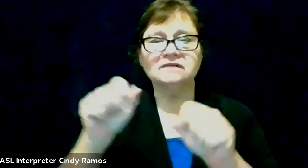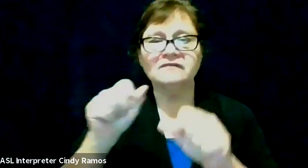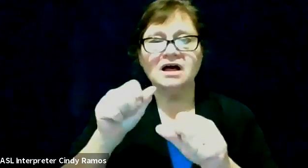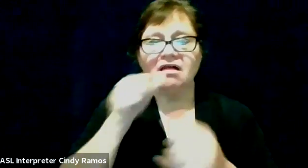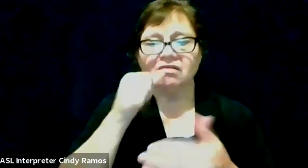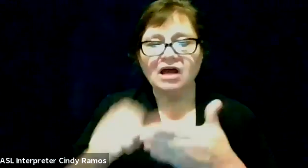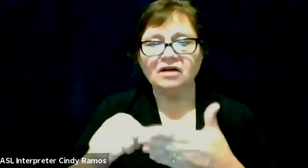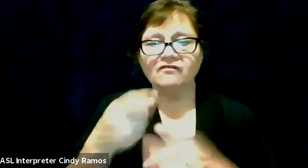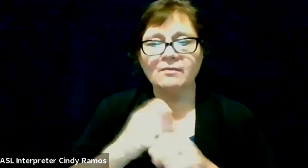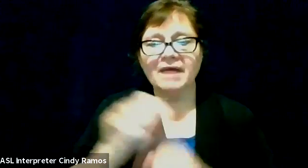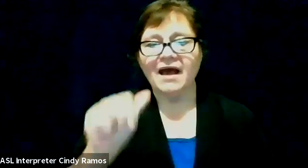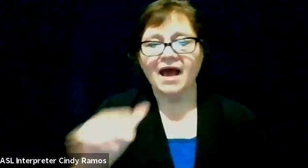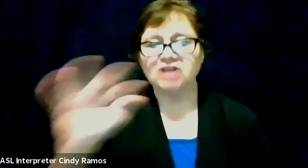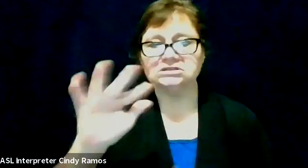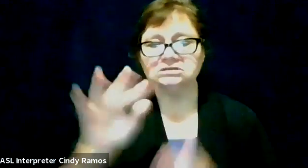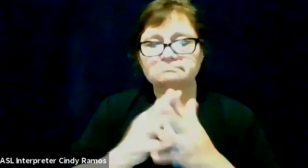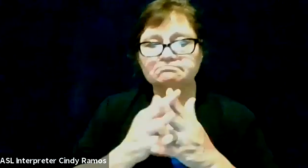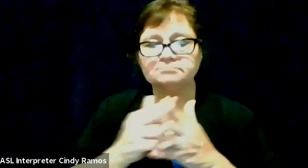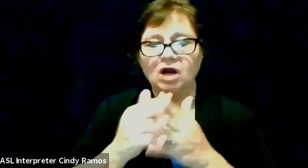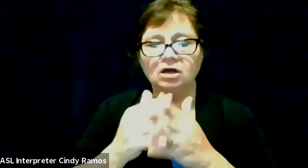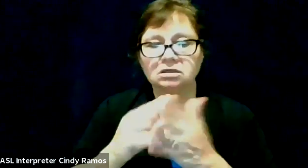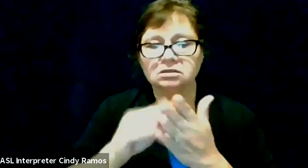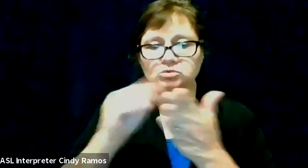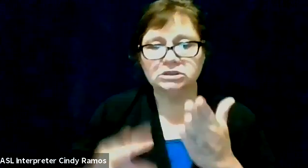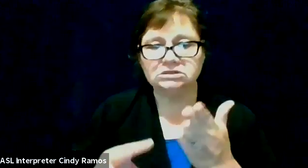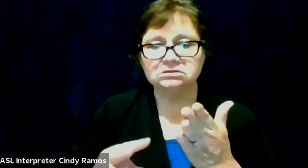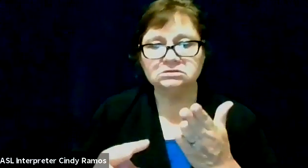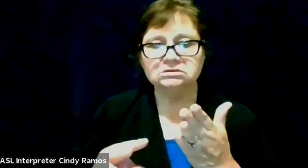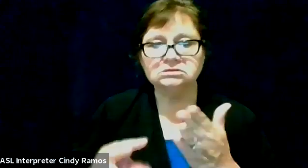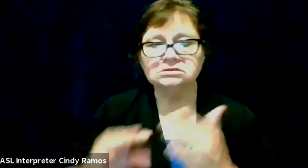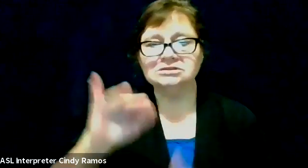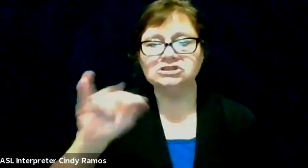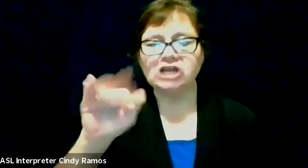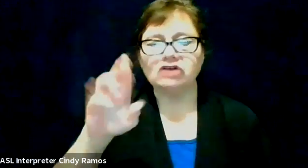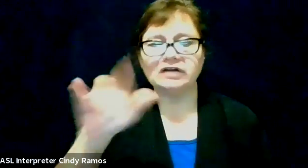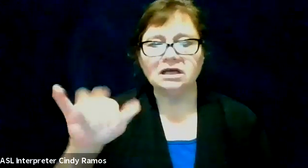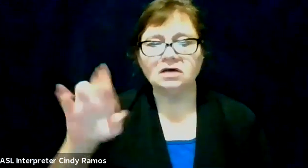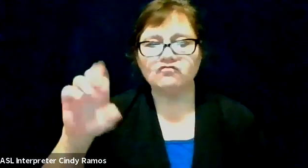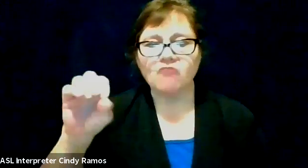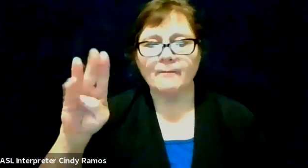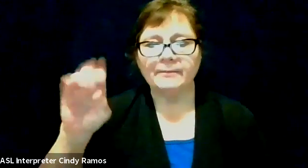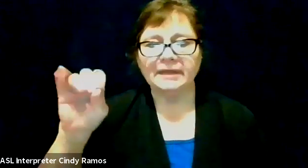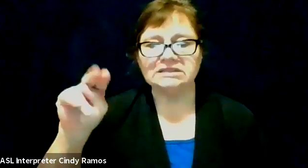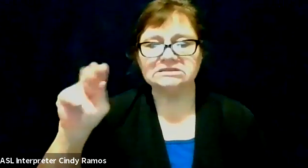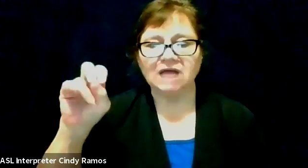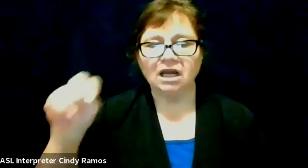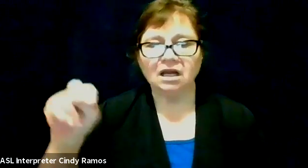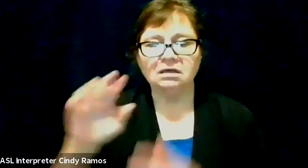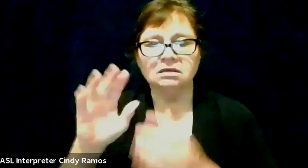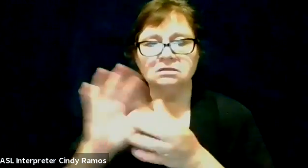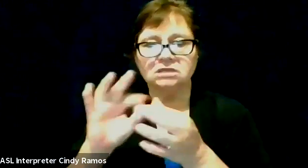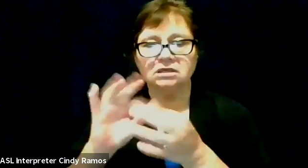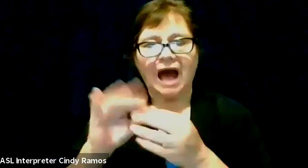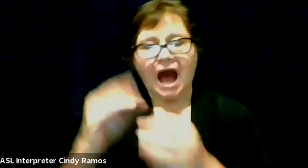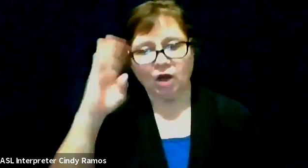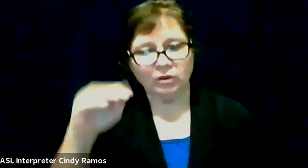from Asian American students in an open letter, and it's been in the Globe as well. And I know that Mr. Palumbo